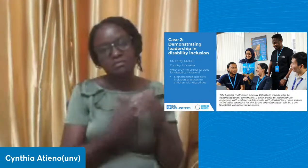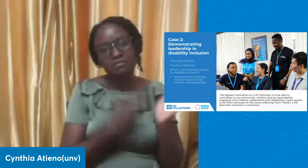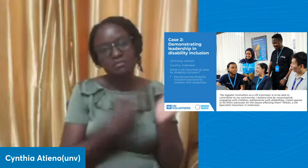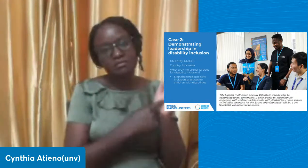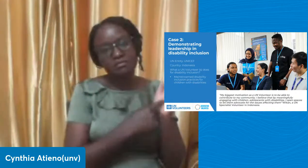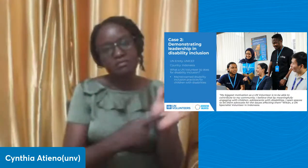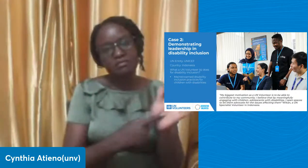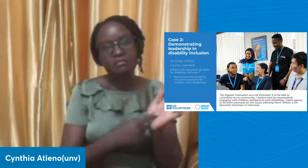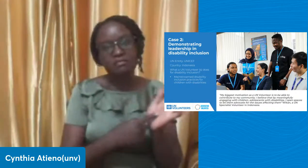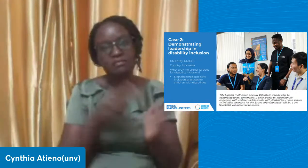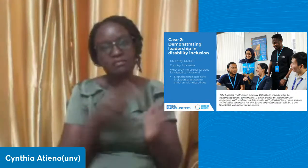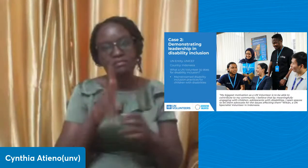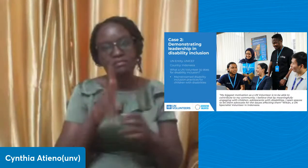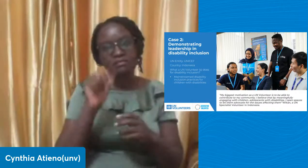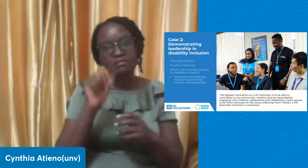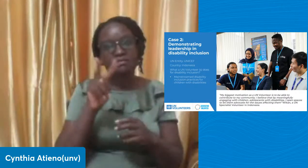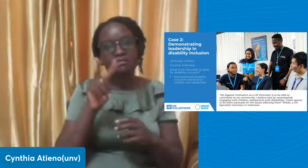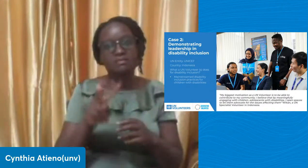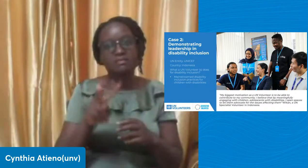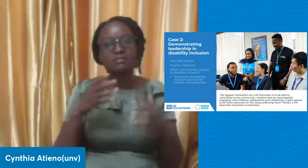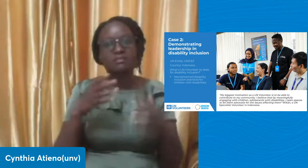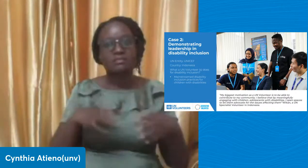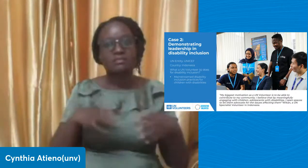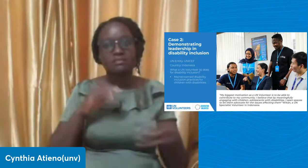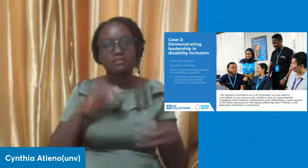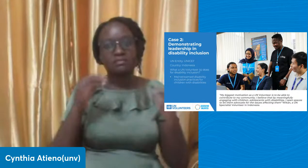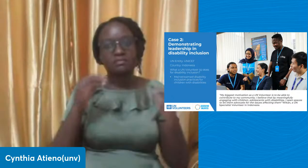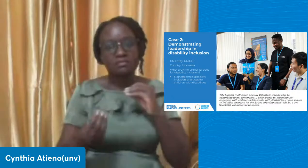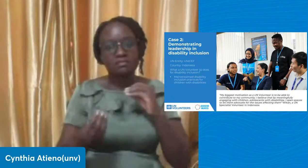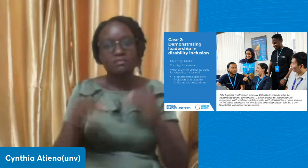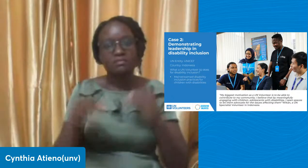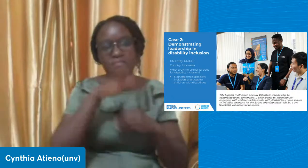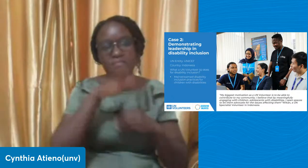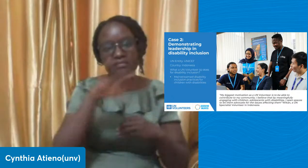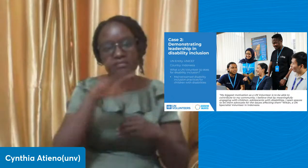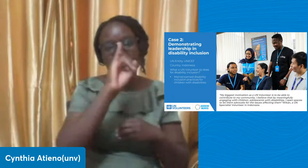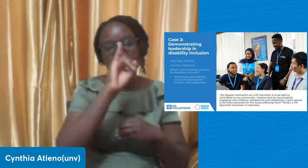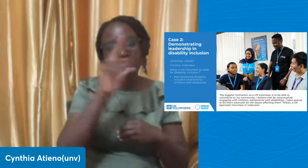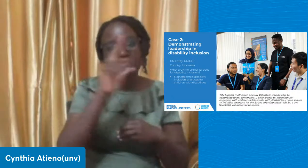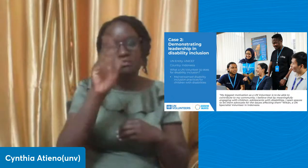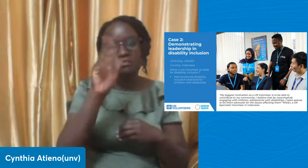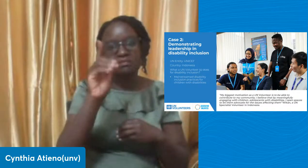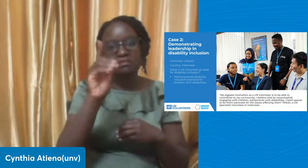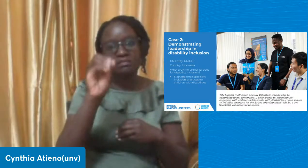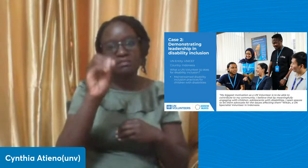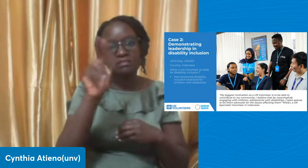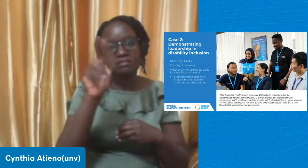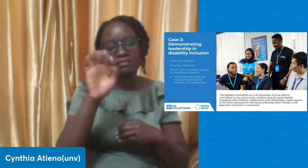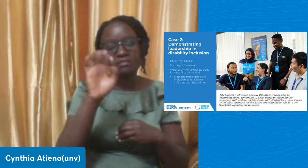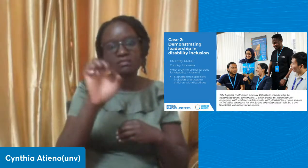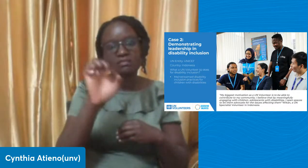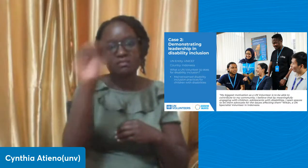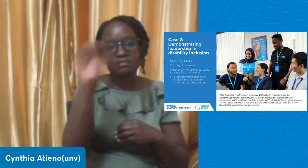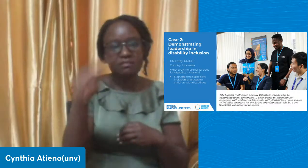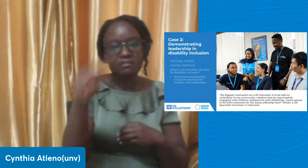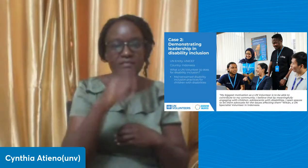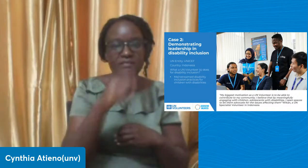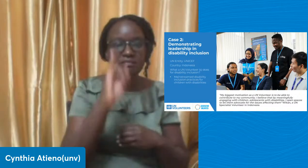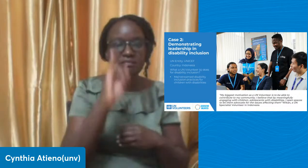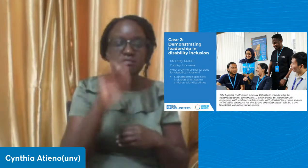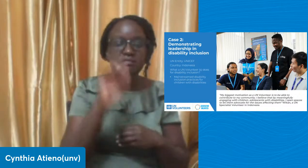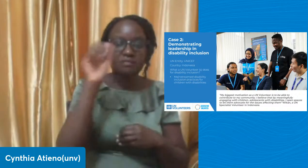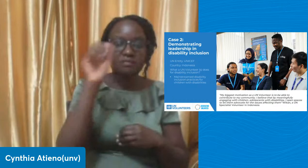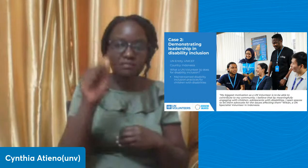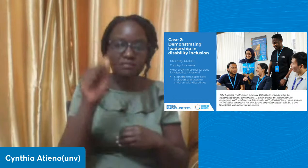volunteer with disability in Indonesia. So Wikan, so he's a UN volunteer